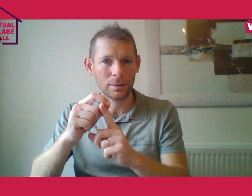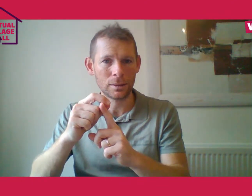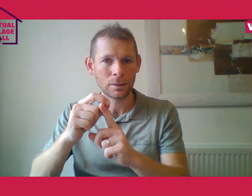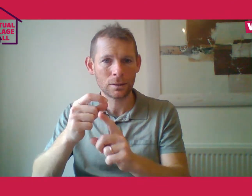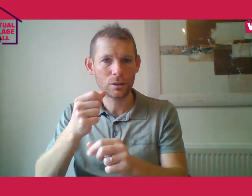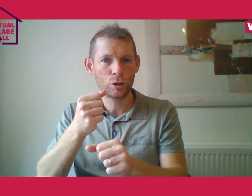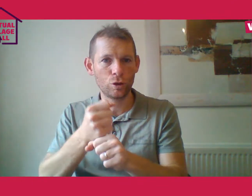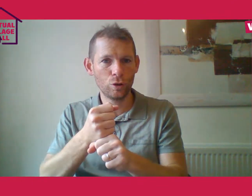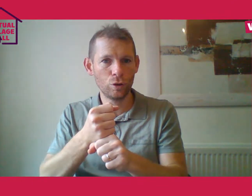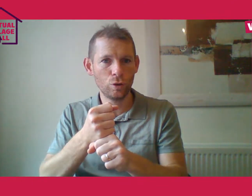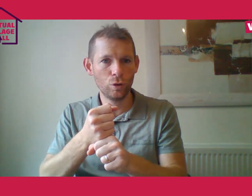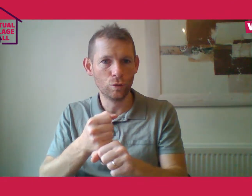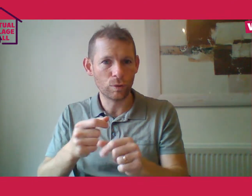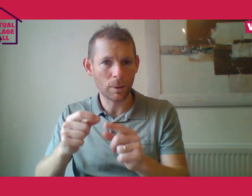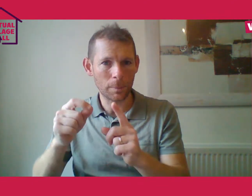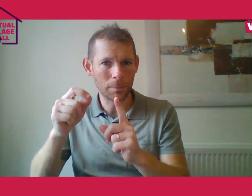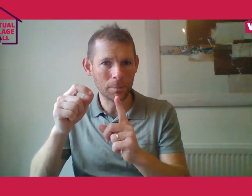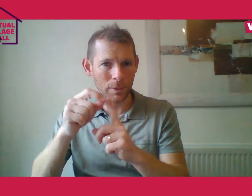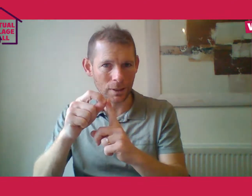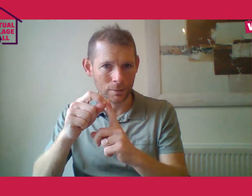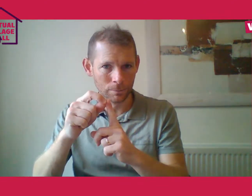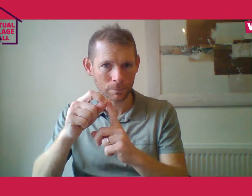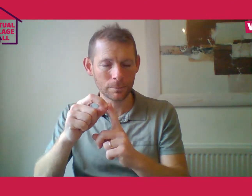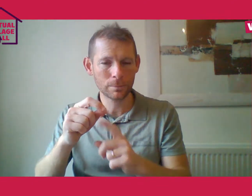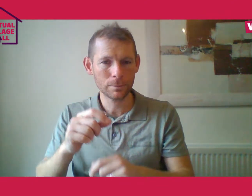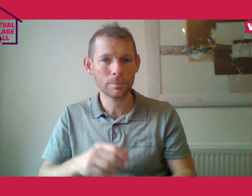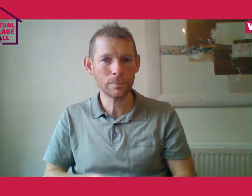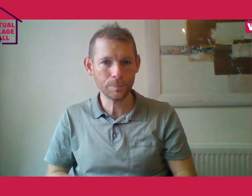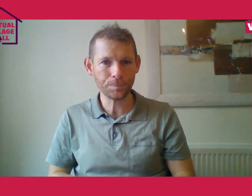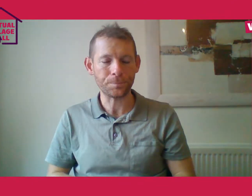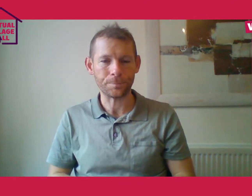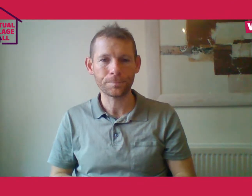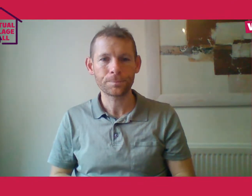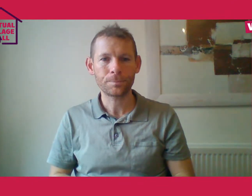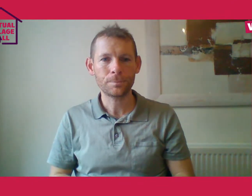Or grandpa. Some people use that term, grandpa.